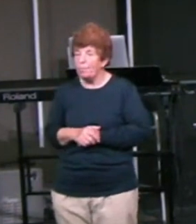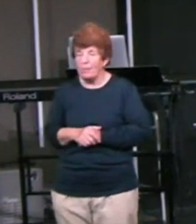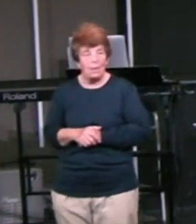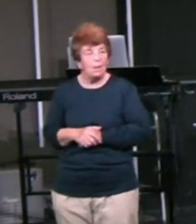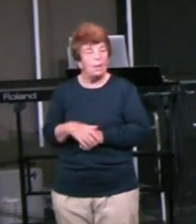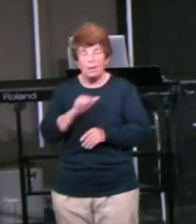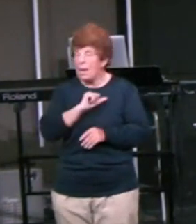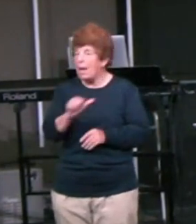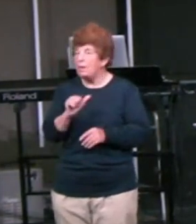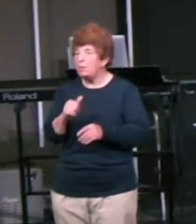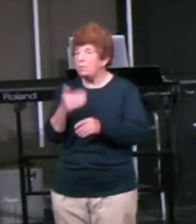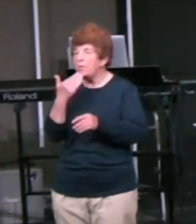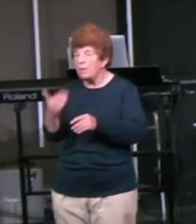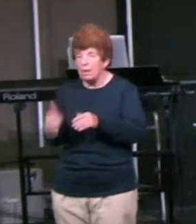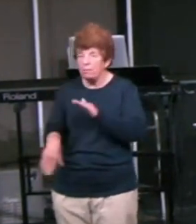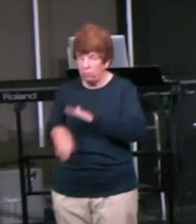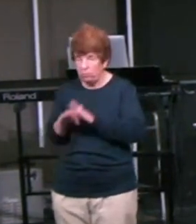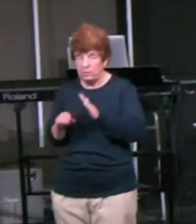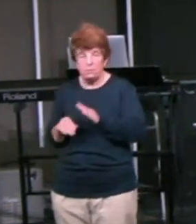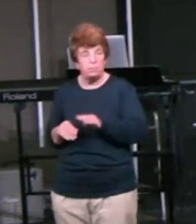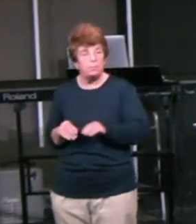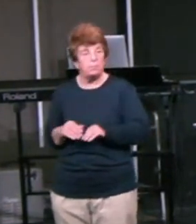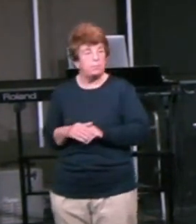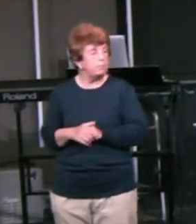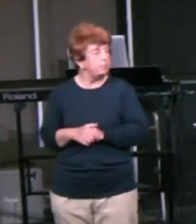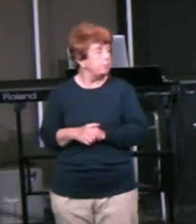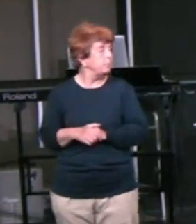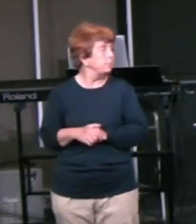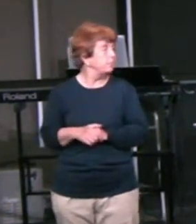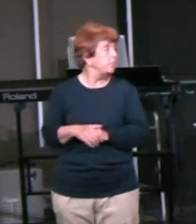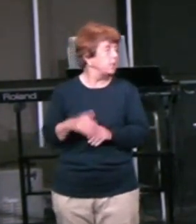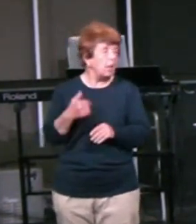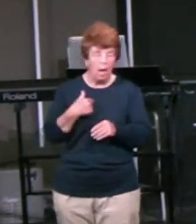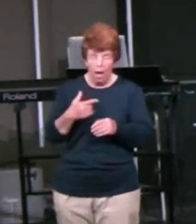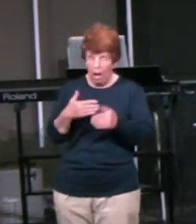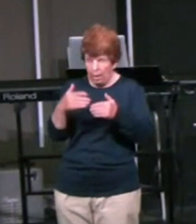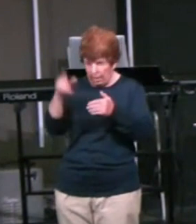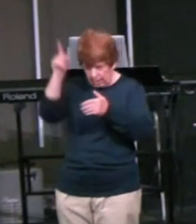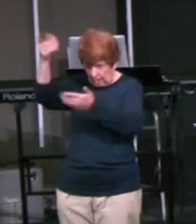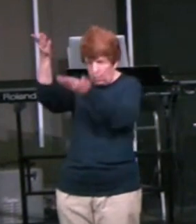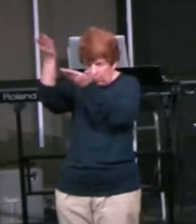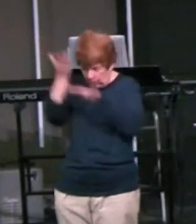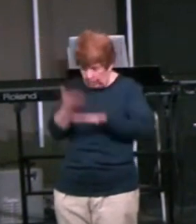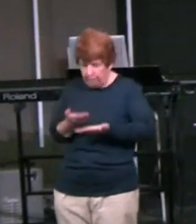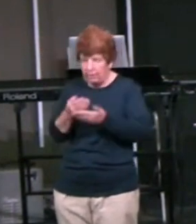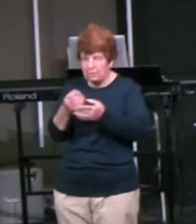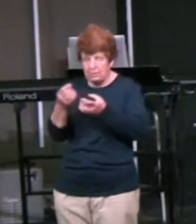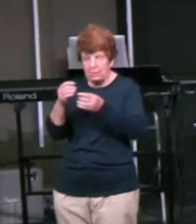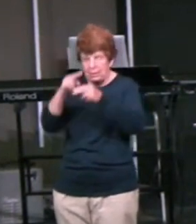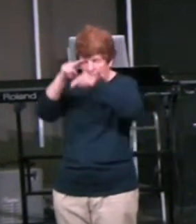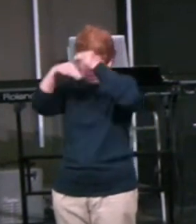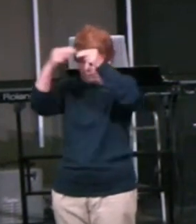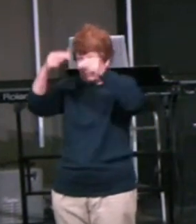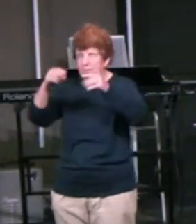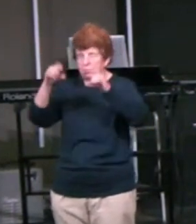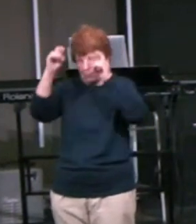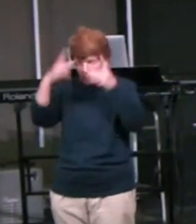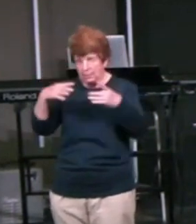An attitude of gratitude. "And I will open the storehouses of heaven